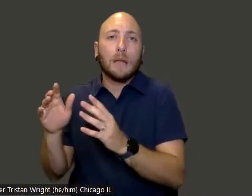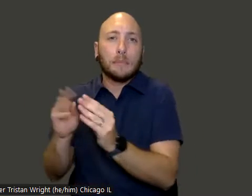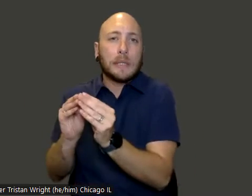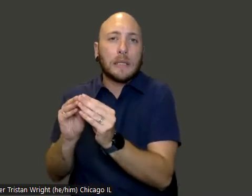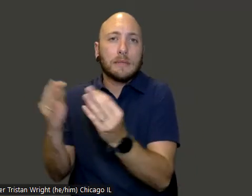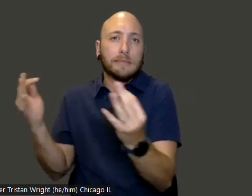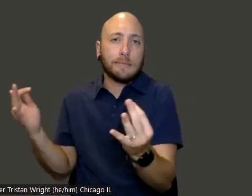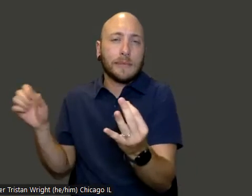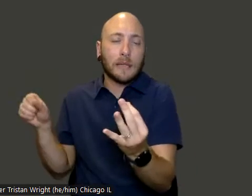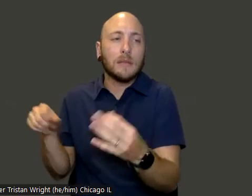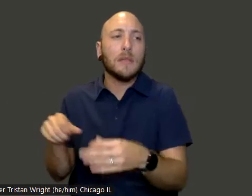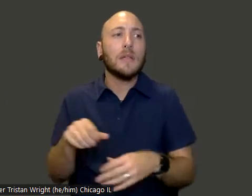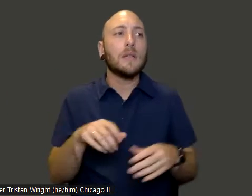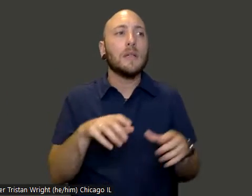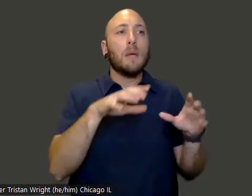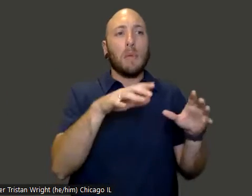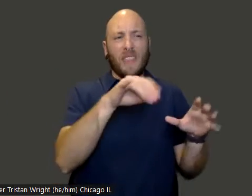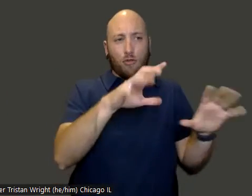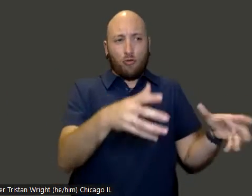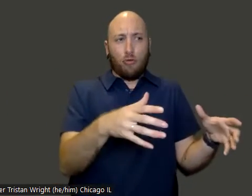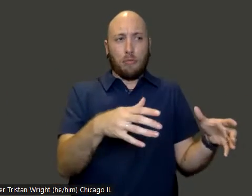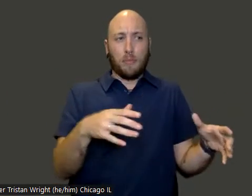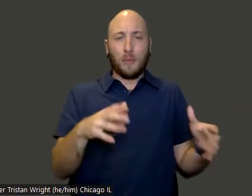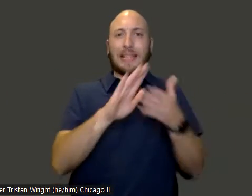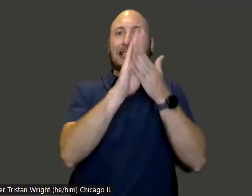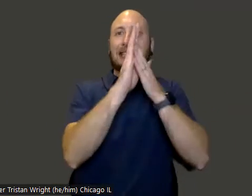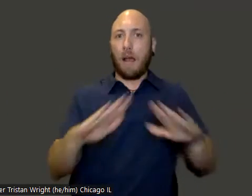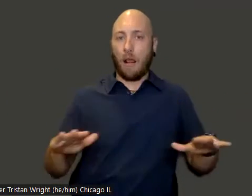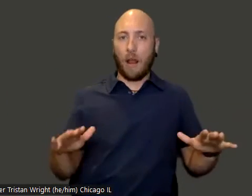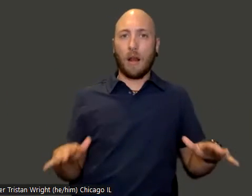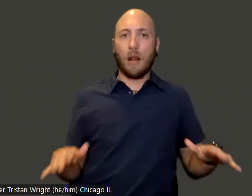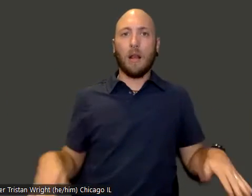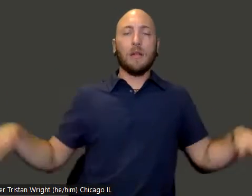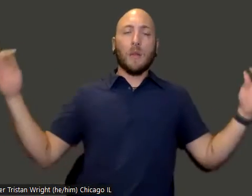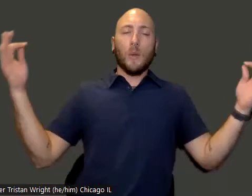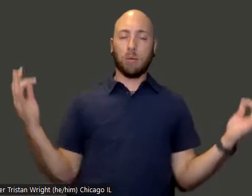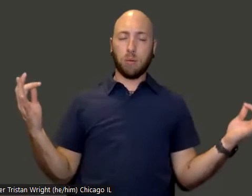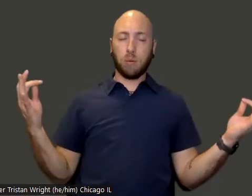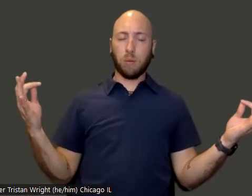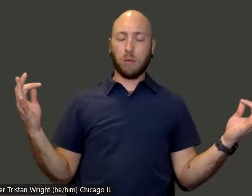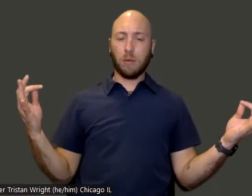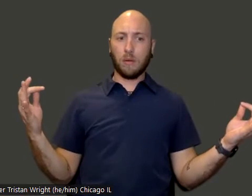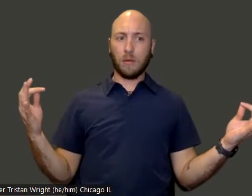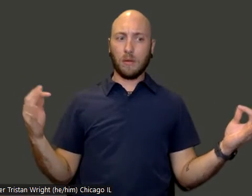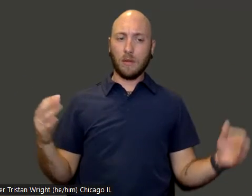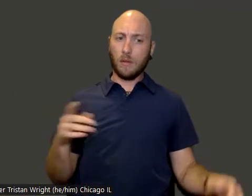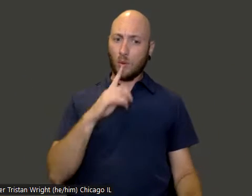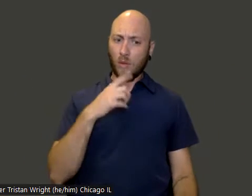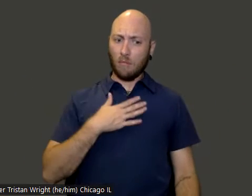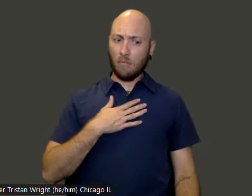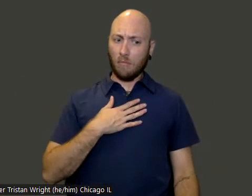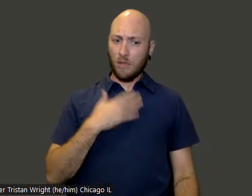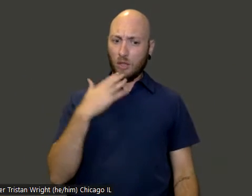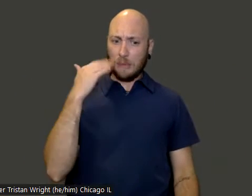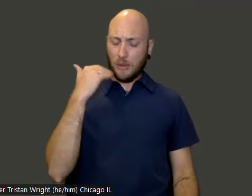Zen meditation where you'd like sit there in silence. And I would have a really profound experience with it. And I was like, okay, I got enough of that. And then I